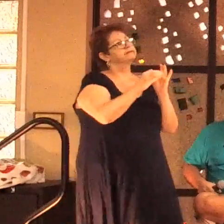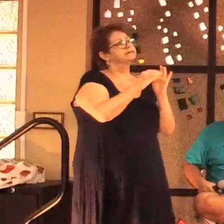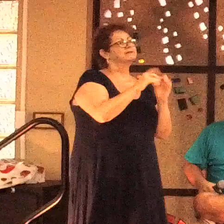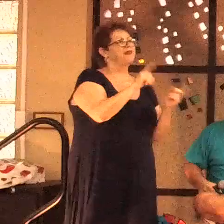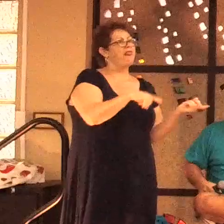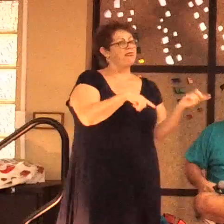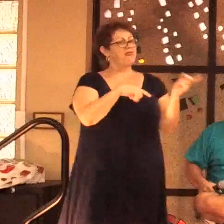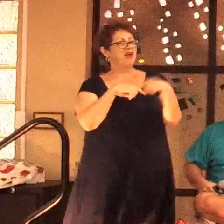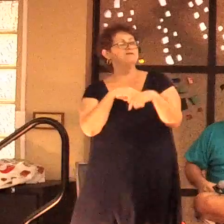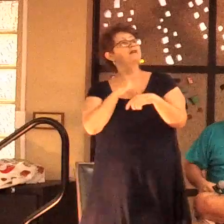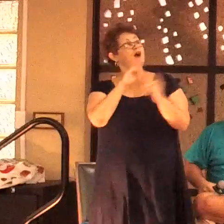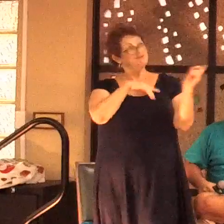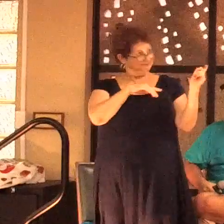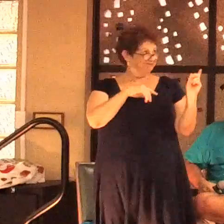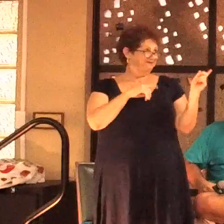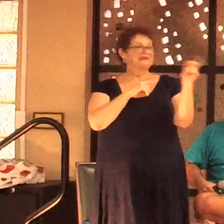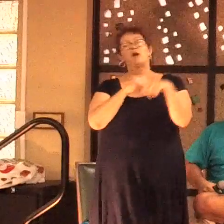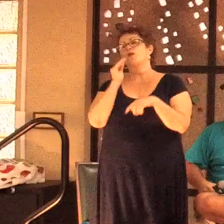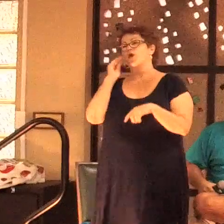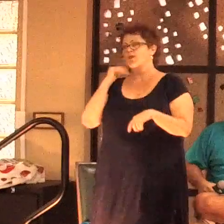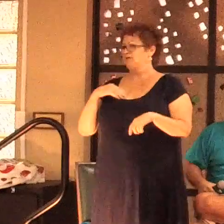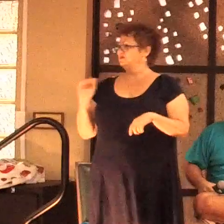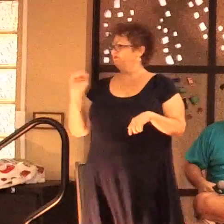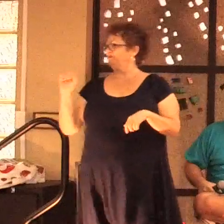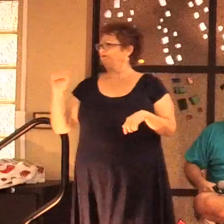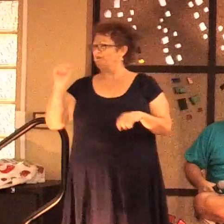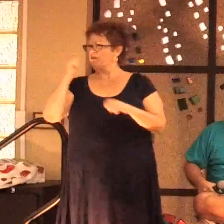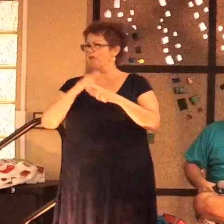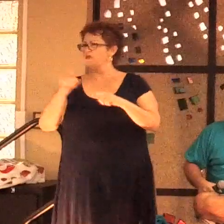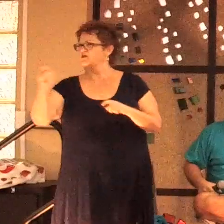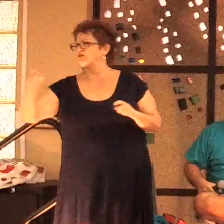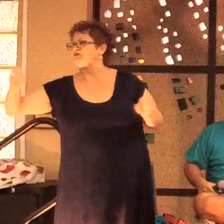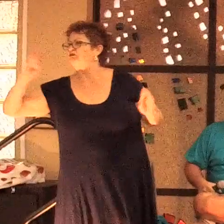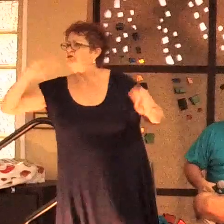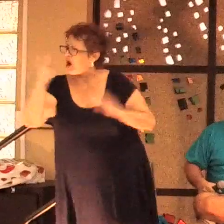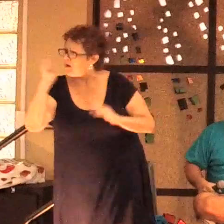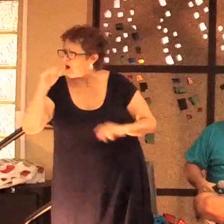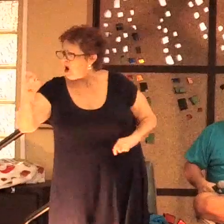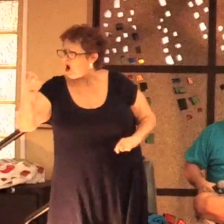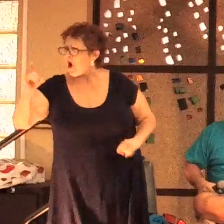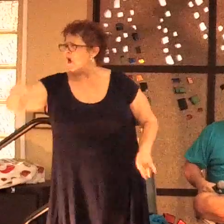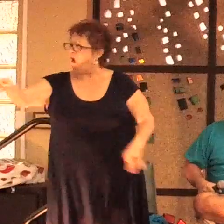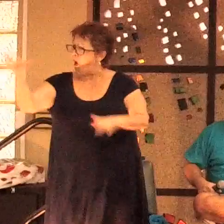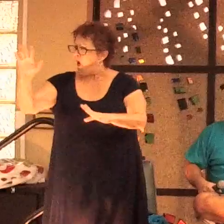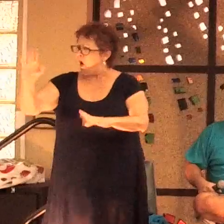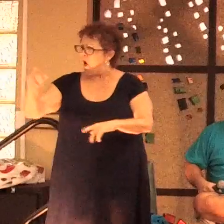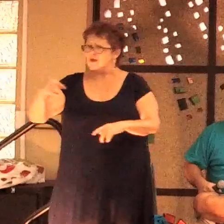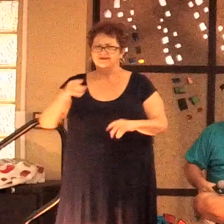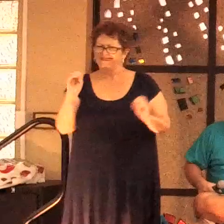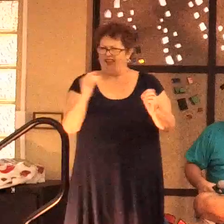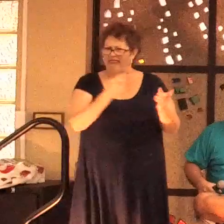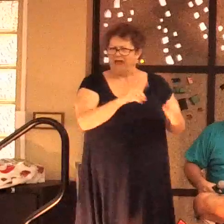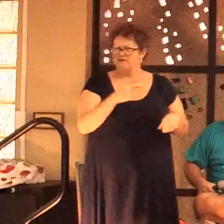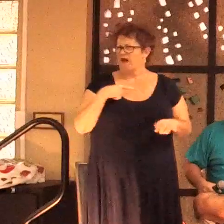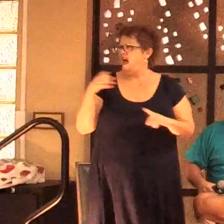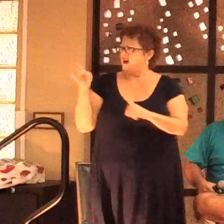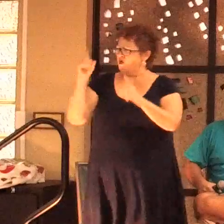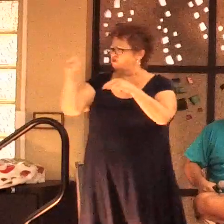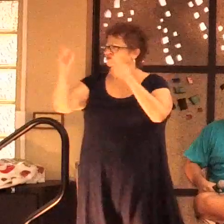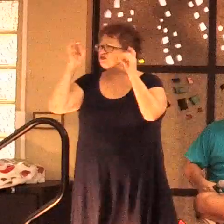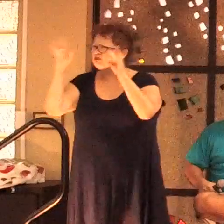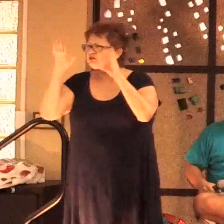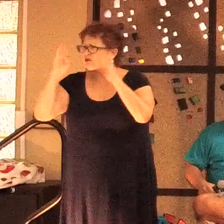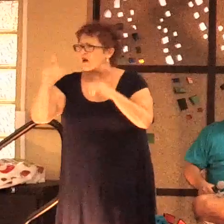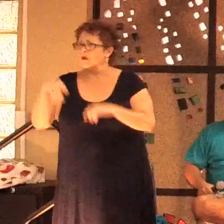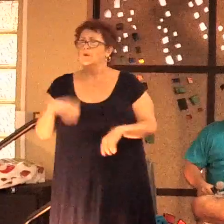would go and listen and interpret, and I would come home, and I said, oh my, you know, you are such a troublemaker, oh my gosh. And